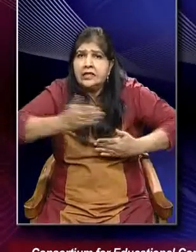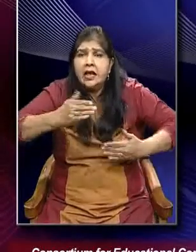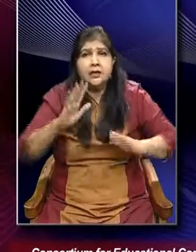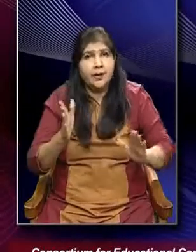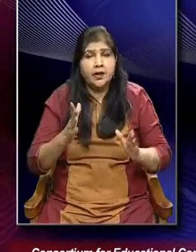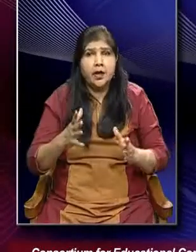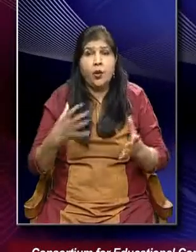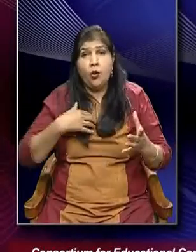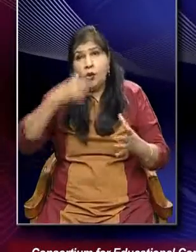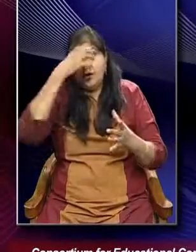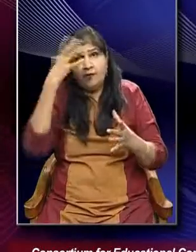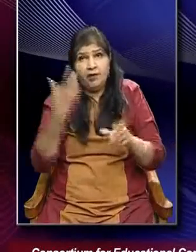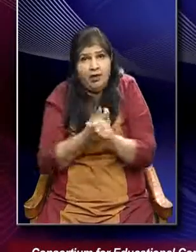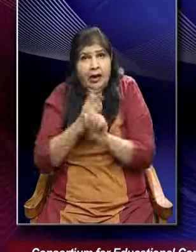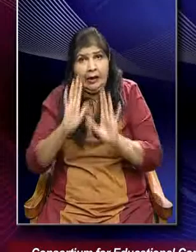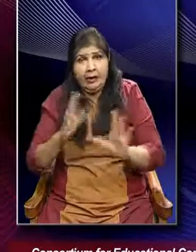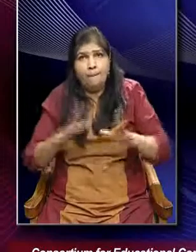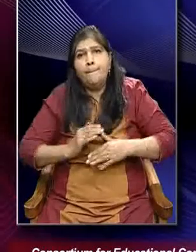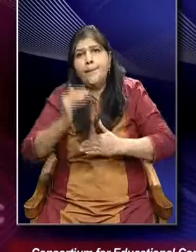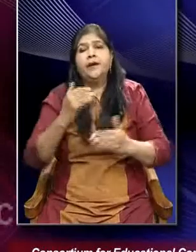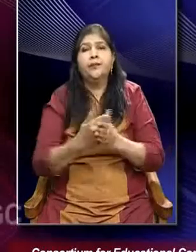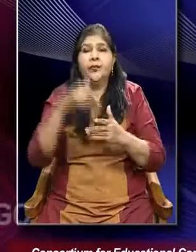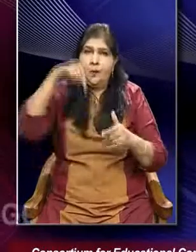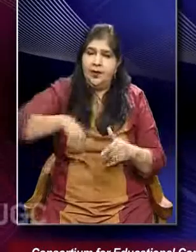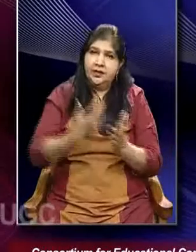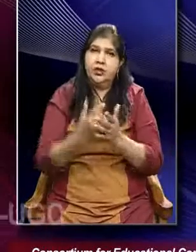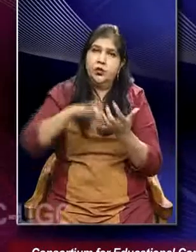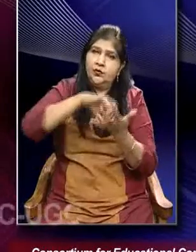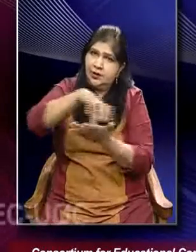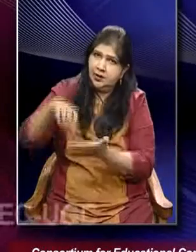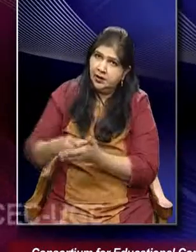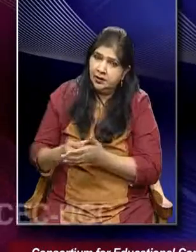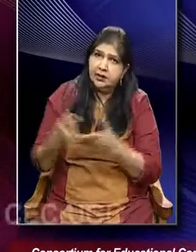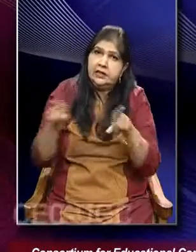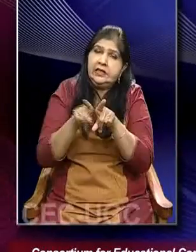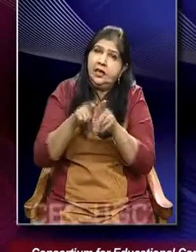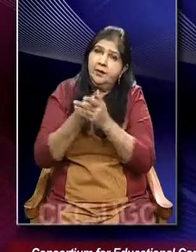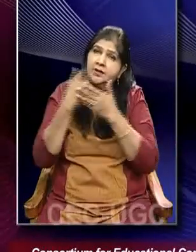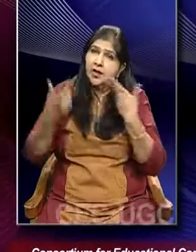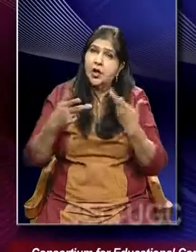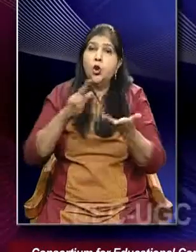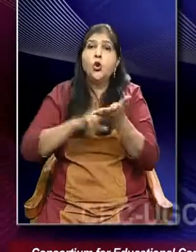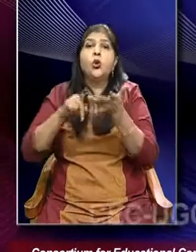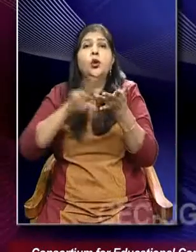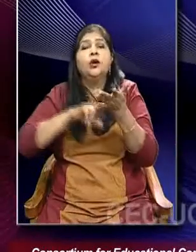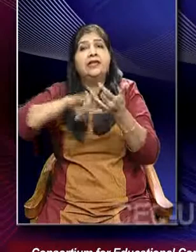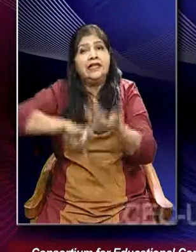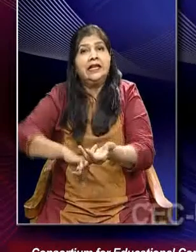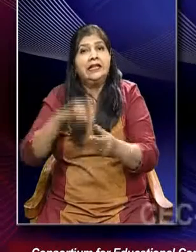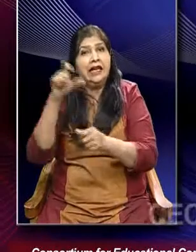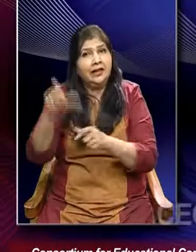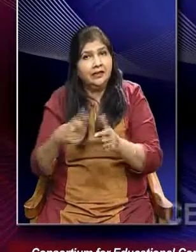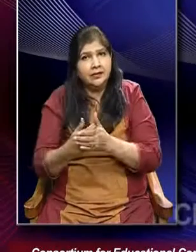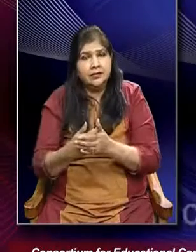complexity, and with the presence of state as well as non-state actors, there